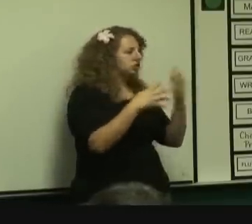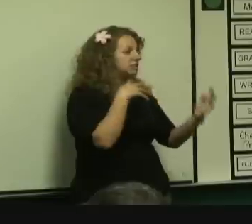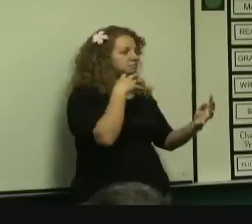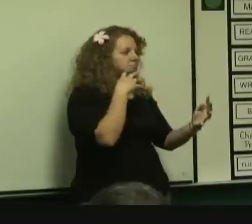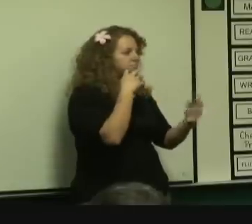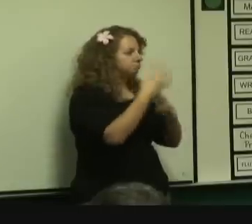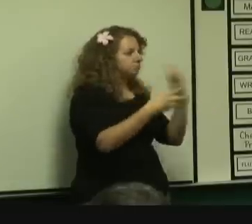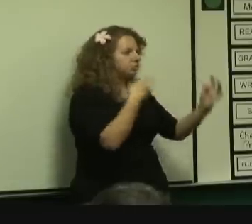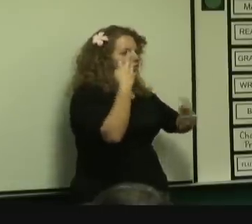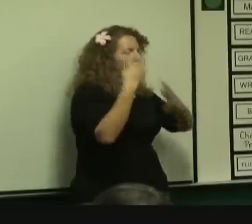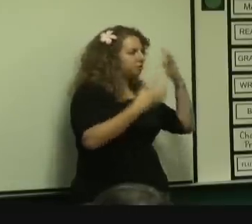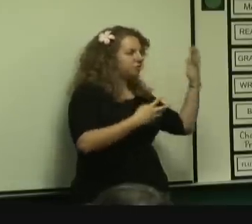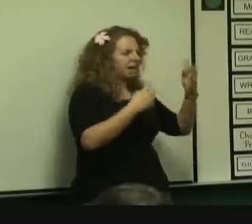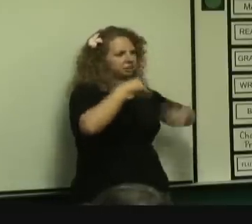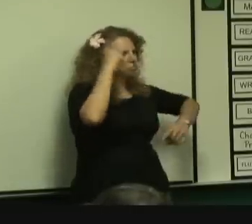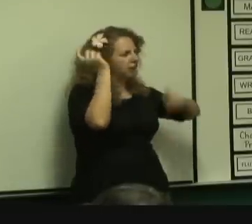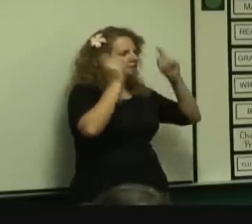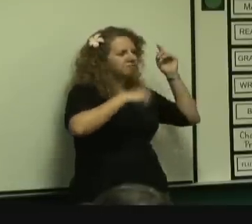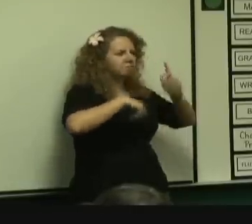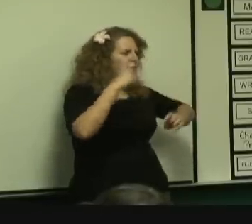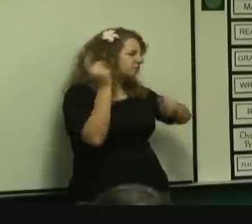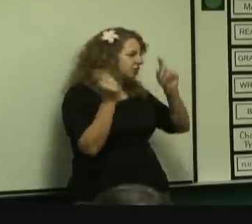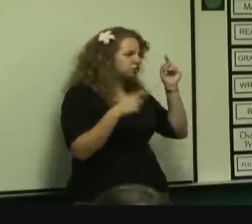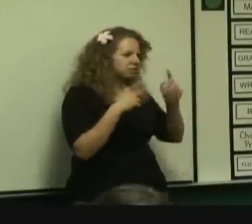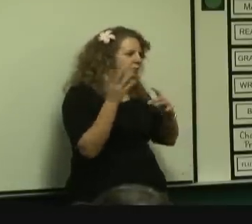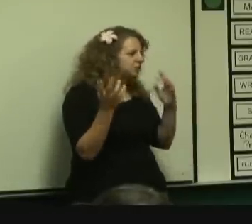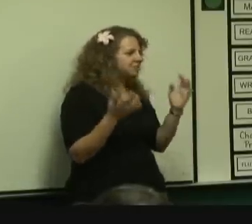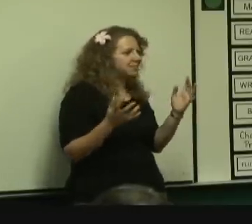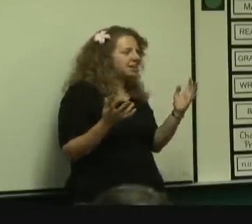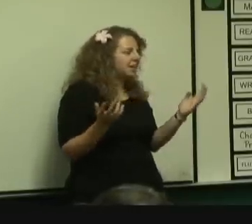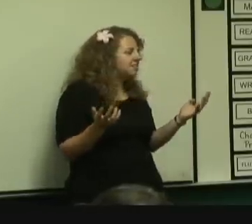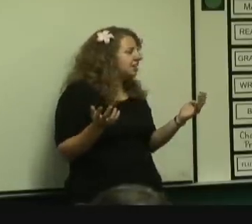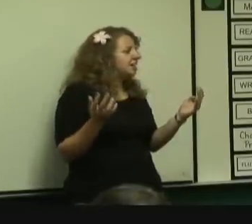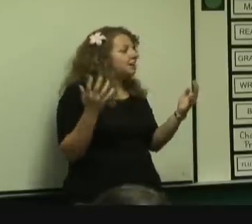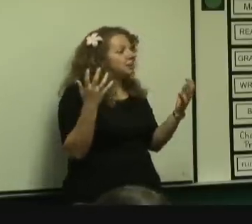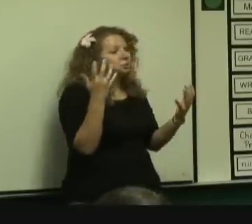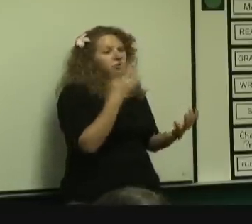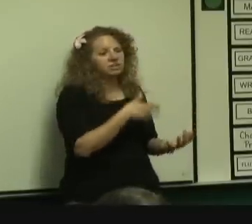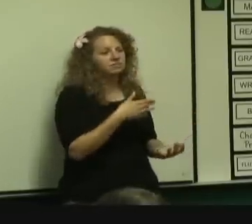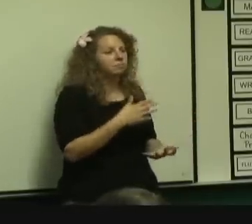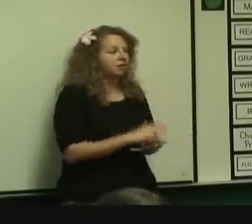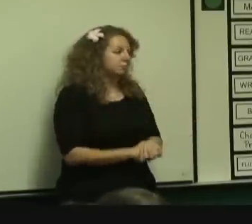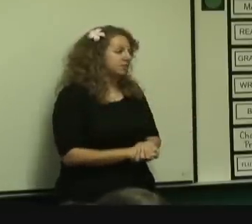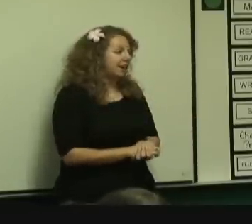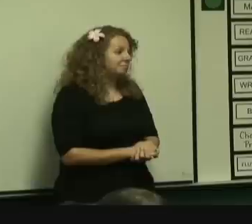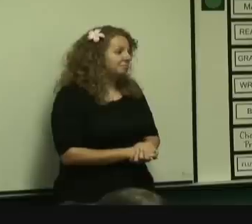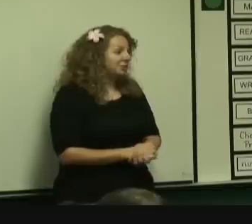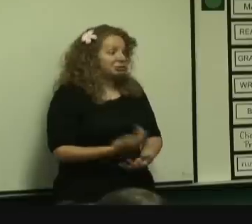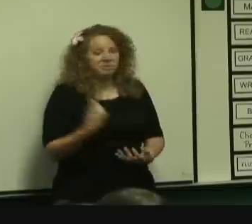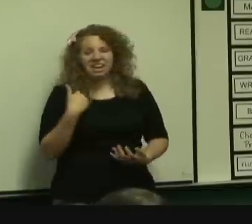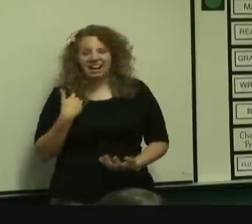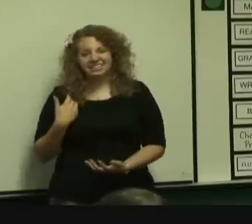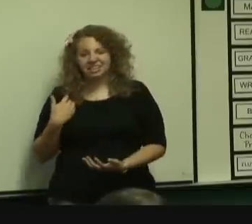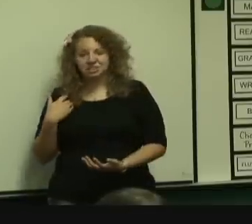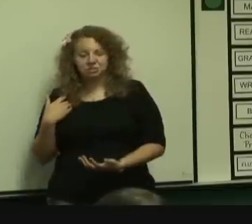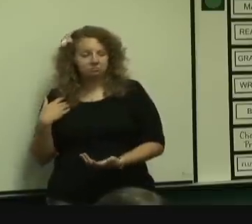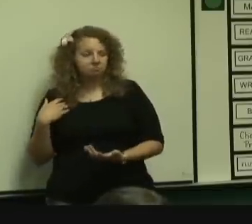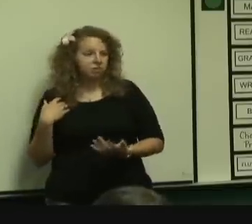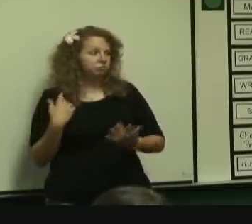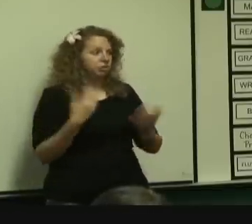just do it through that, and you would have more facial expressions and that kind of thing, and you wouldn't even bother with that. So me, I tend to. You